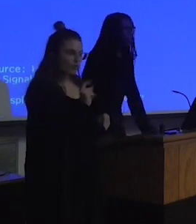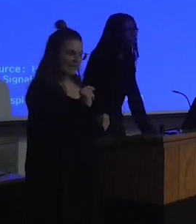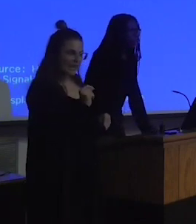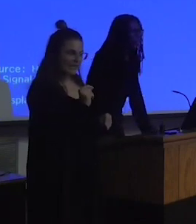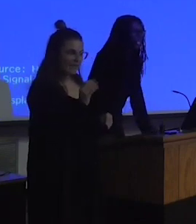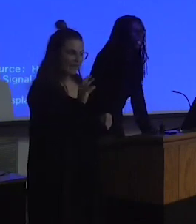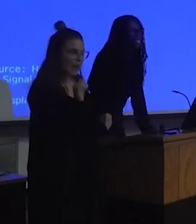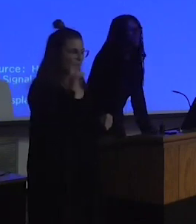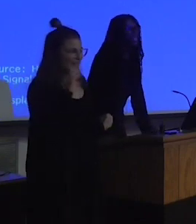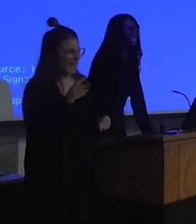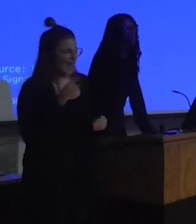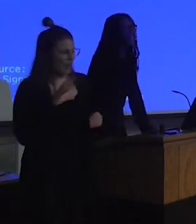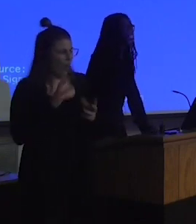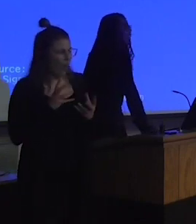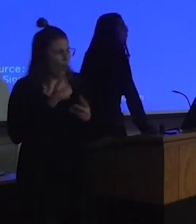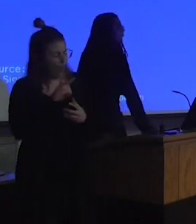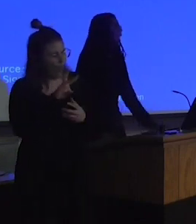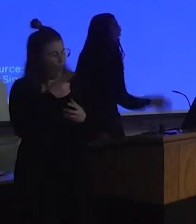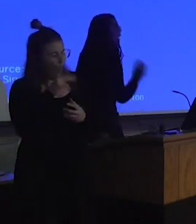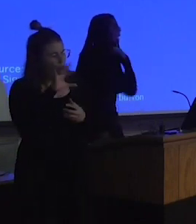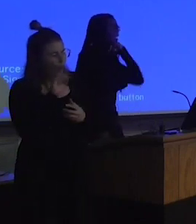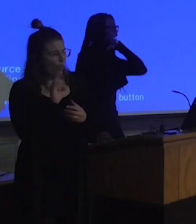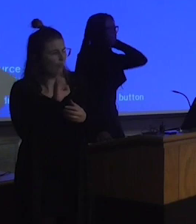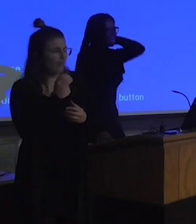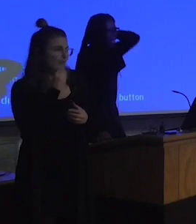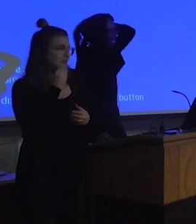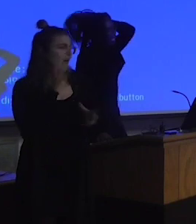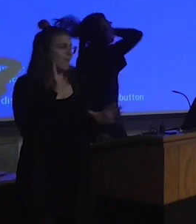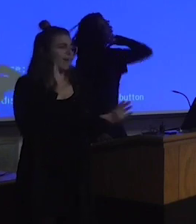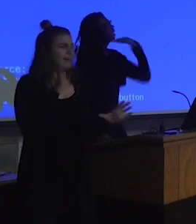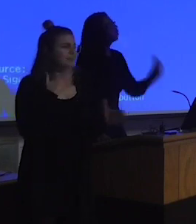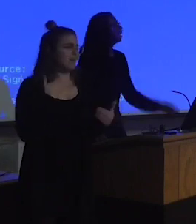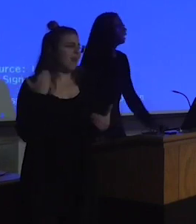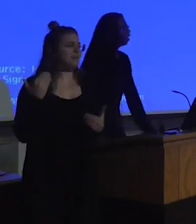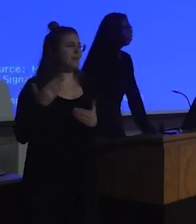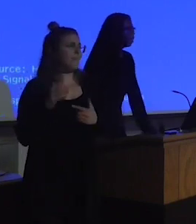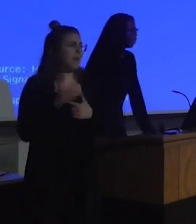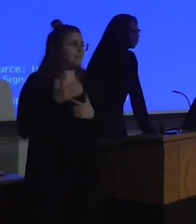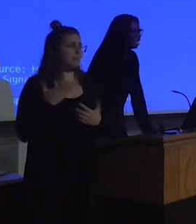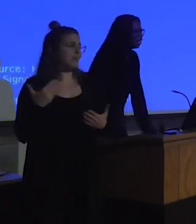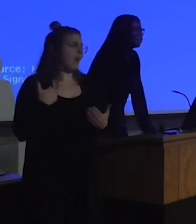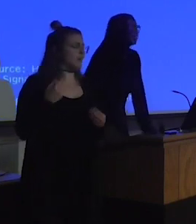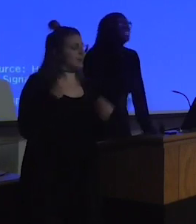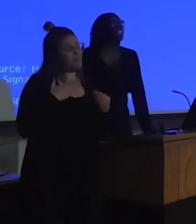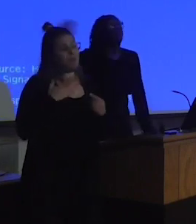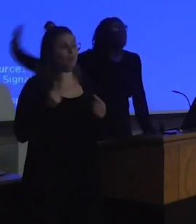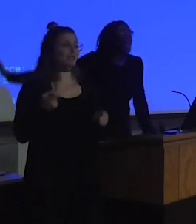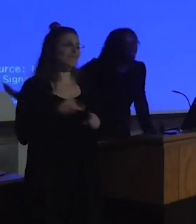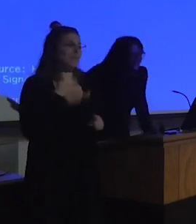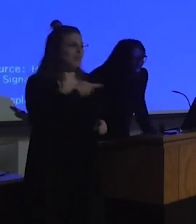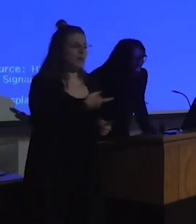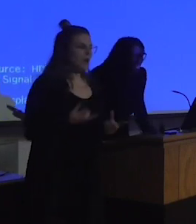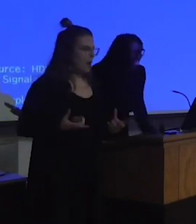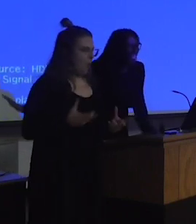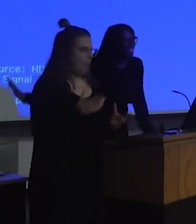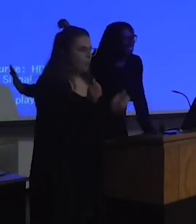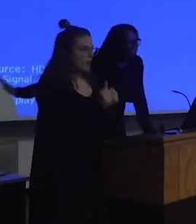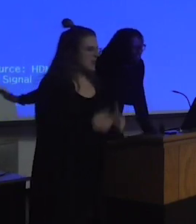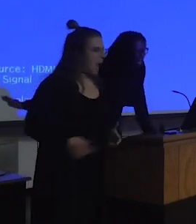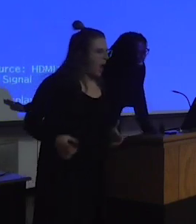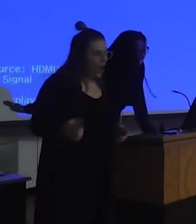stores like Whole Foods and stuff like that. Because, oh my God, like, this is the next best thing. And this is where I can get all of my protein, completely